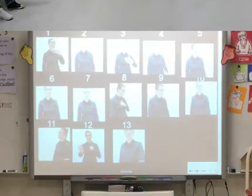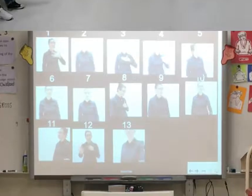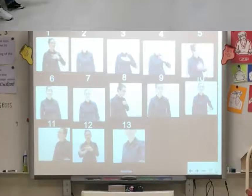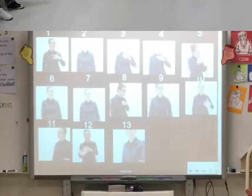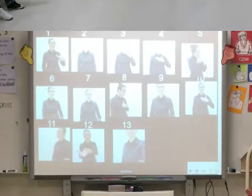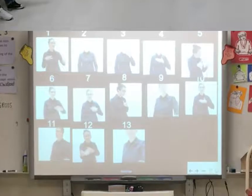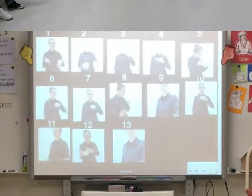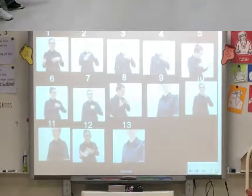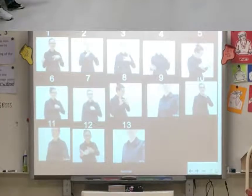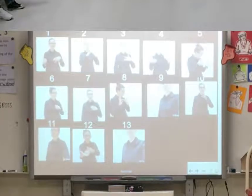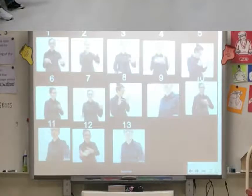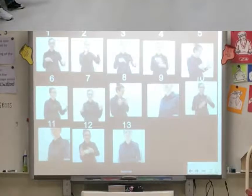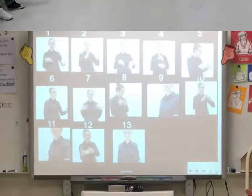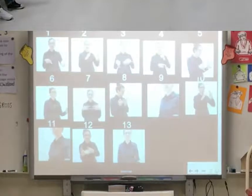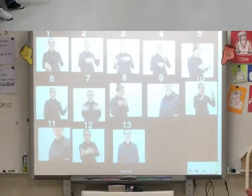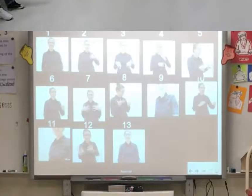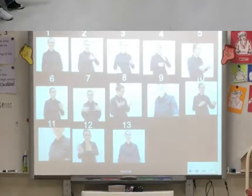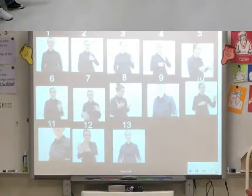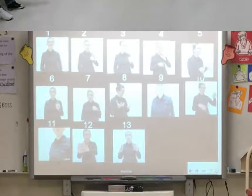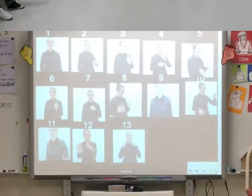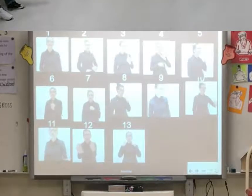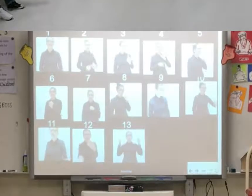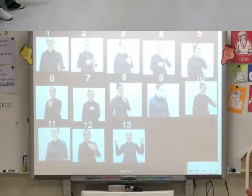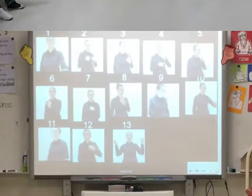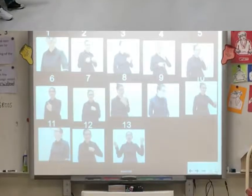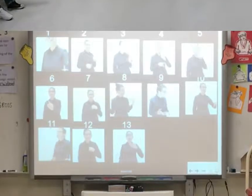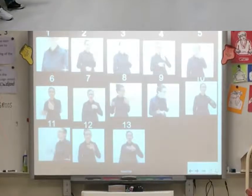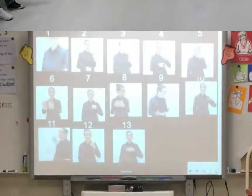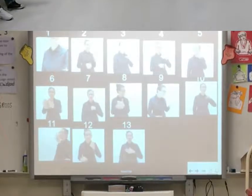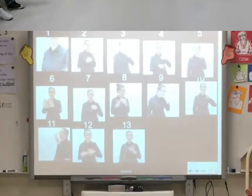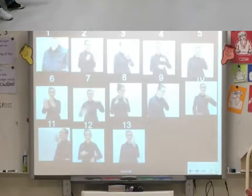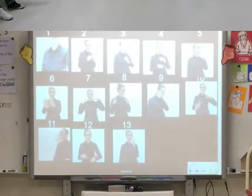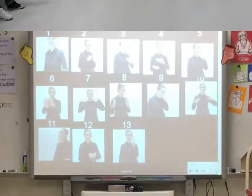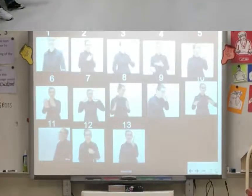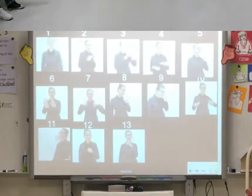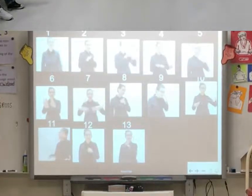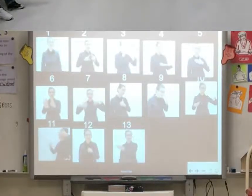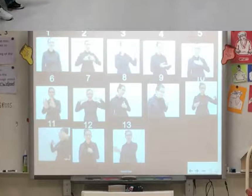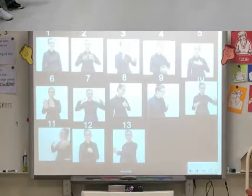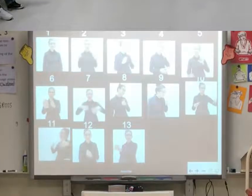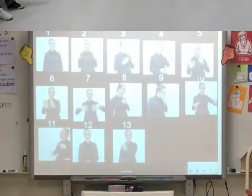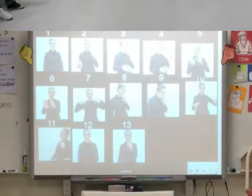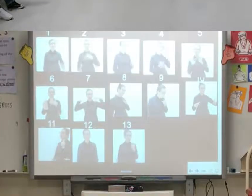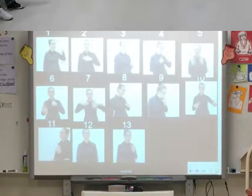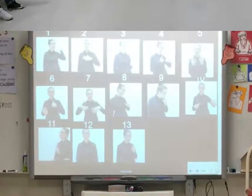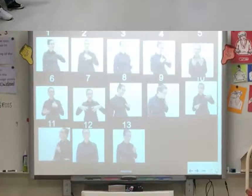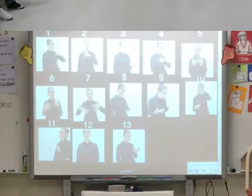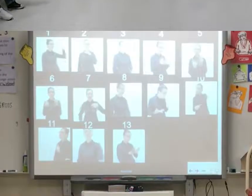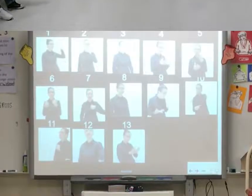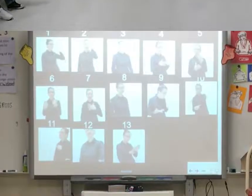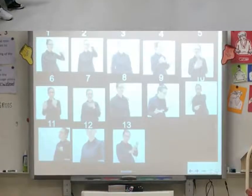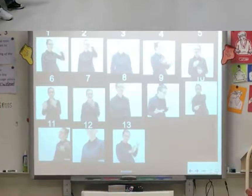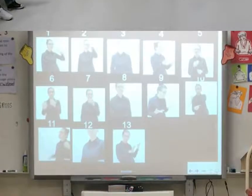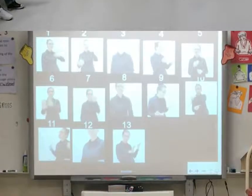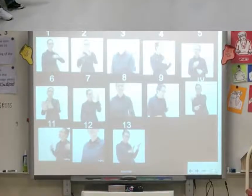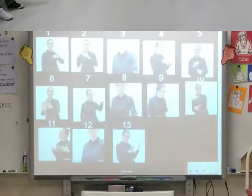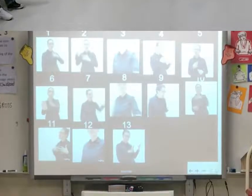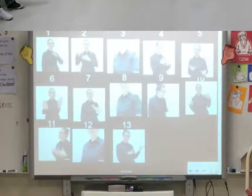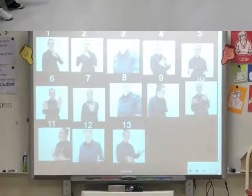have a question. That doesn't make any sense. That's like. Y'all, we. Number 10 still talking about the old house and the new house. Yeah, number Way 10. before she even got